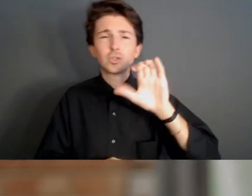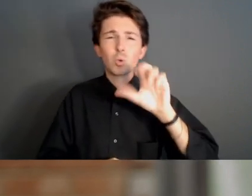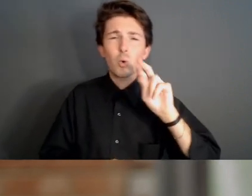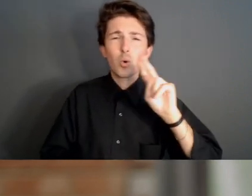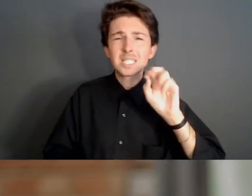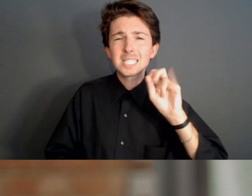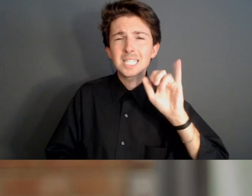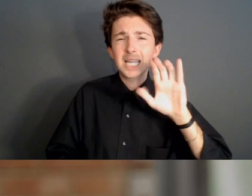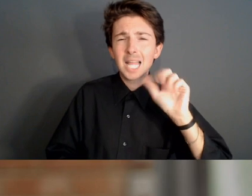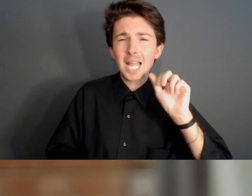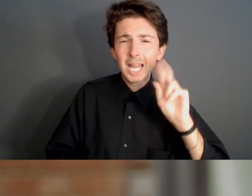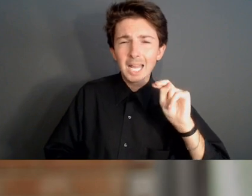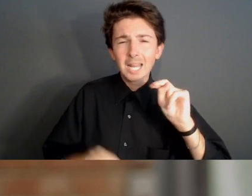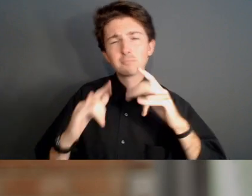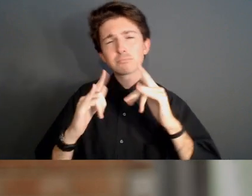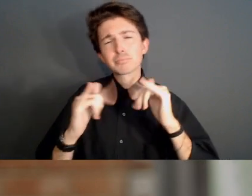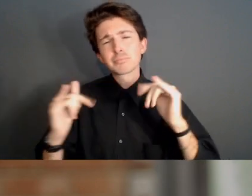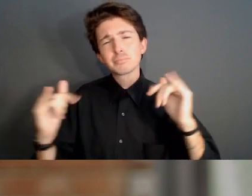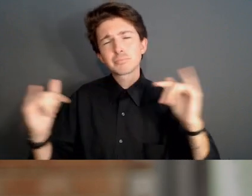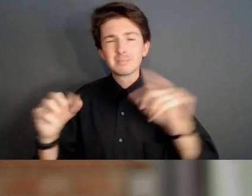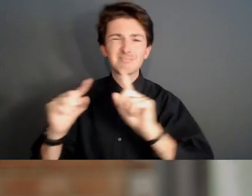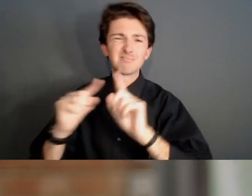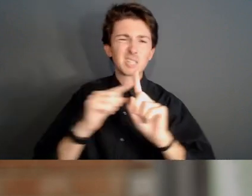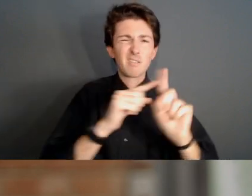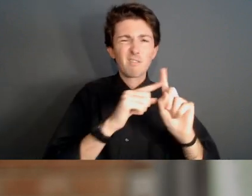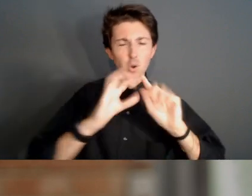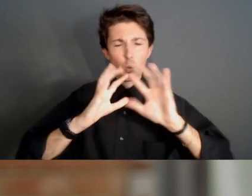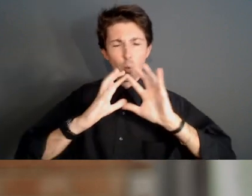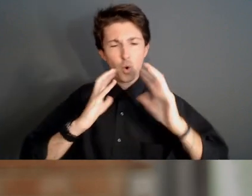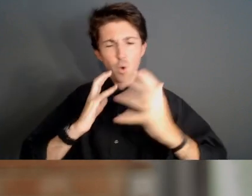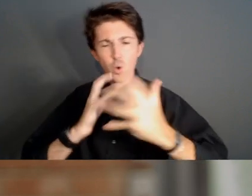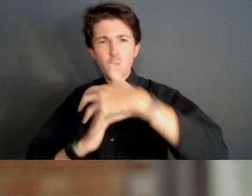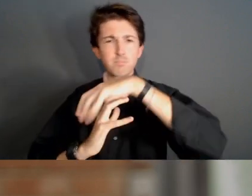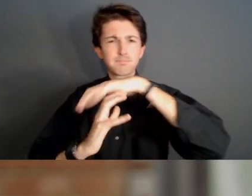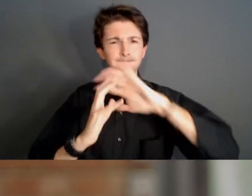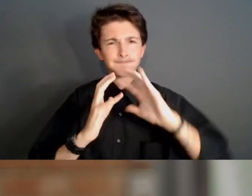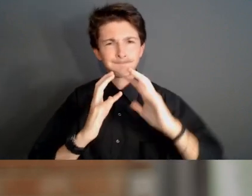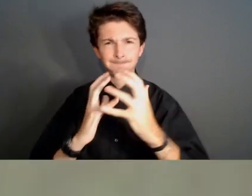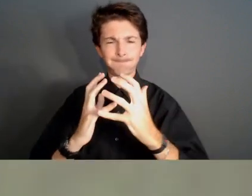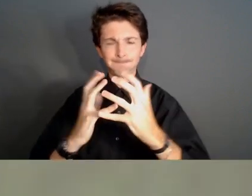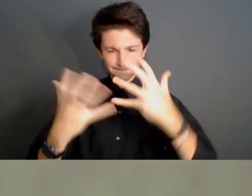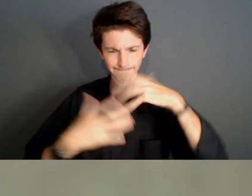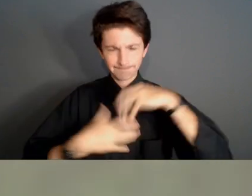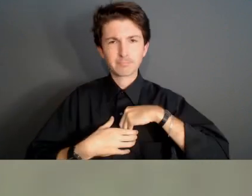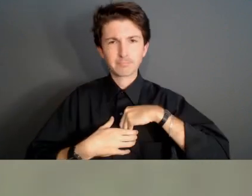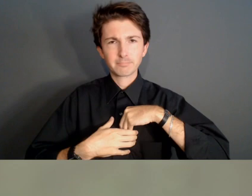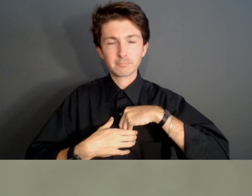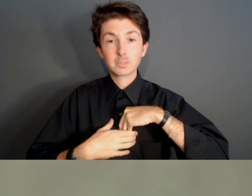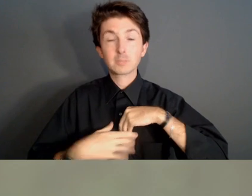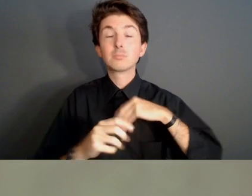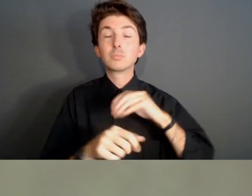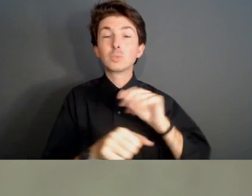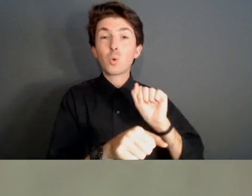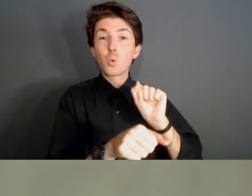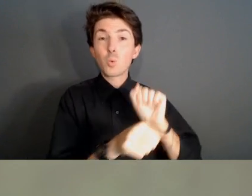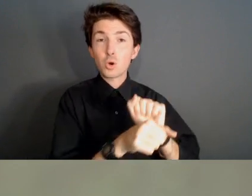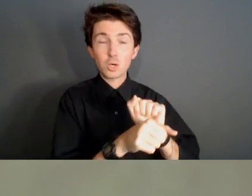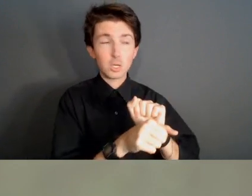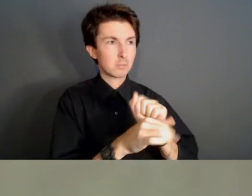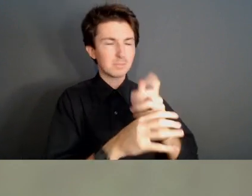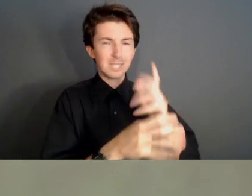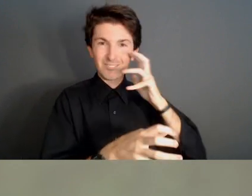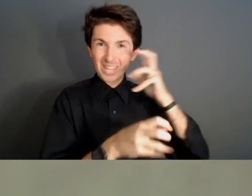French, Corsican, etc., from every possible corner of the globe. Working with the Faith